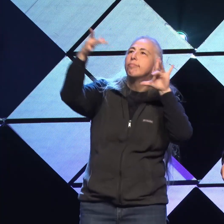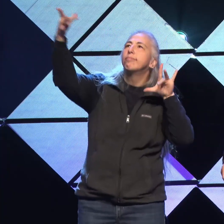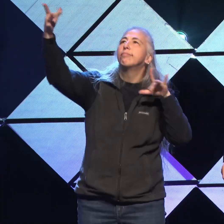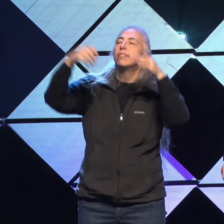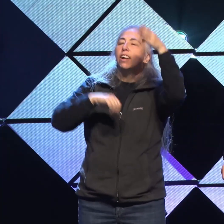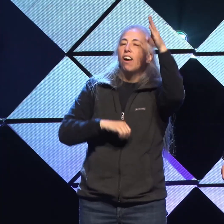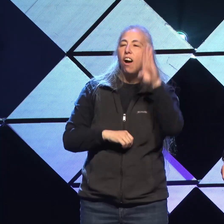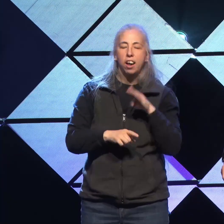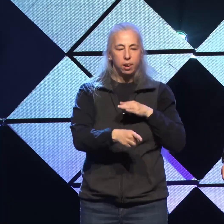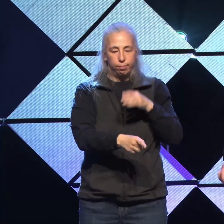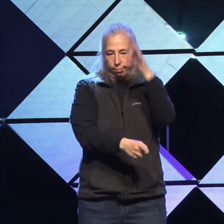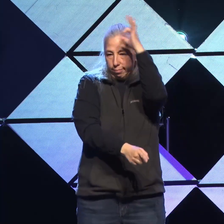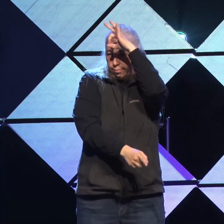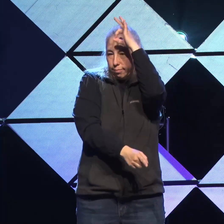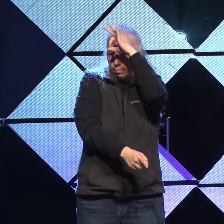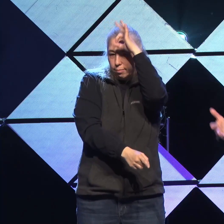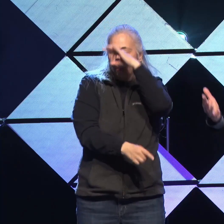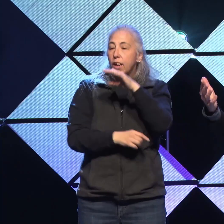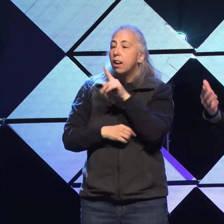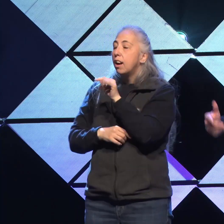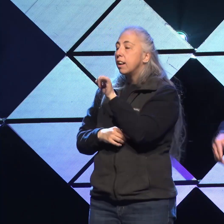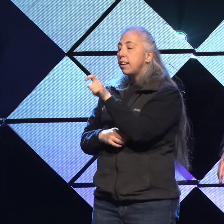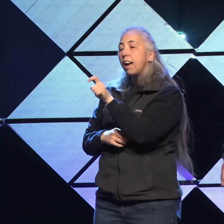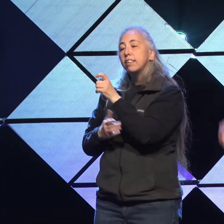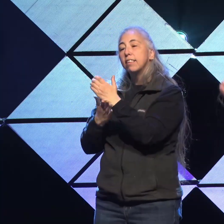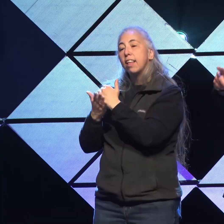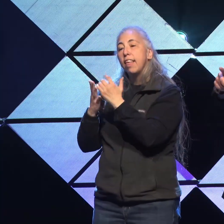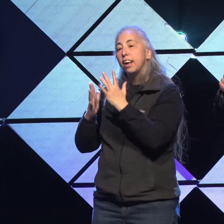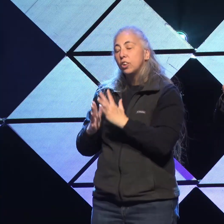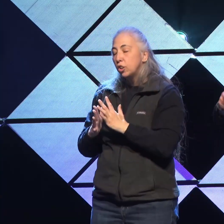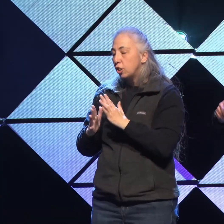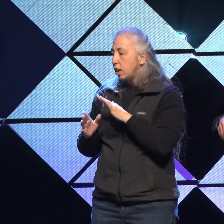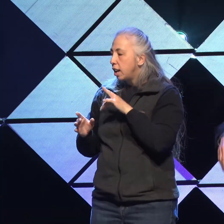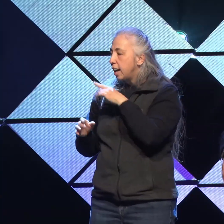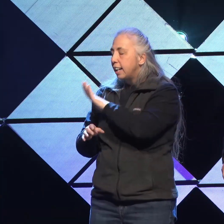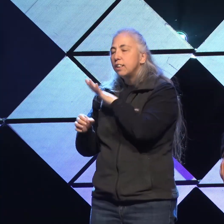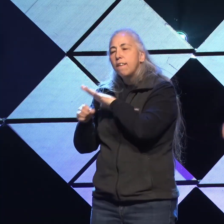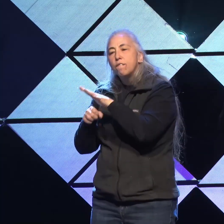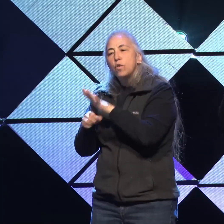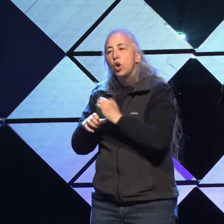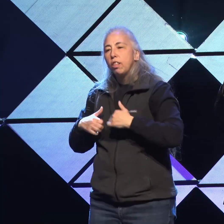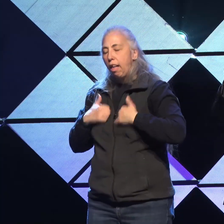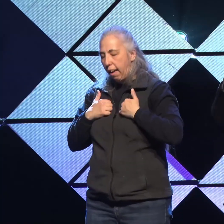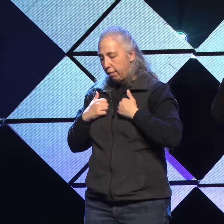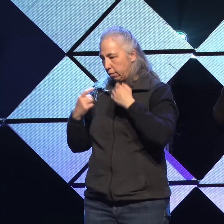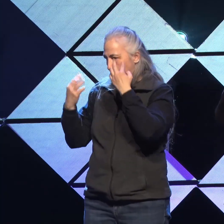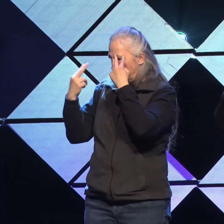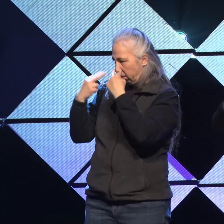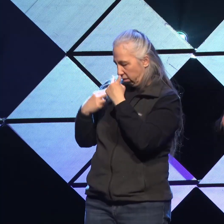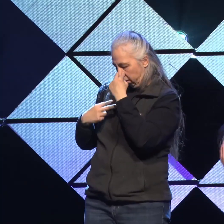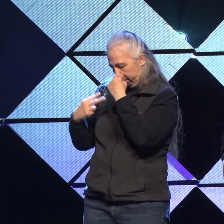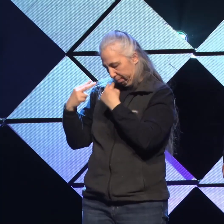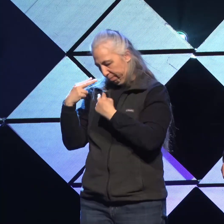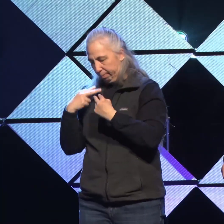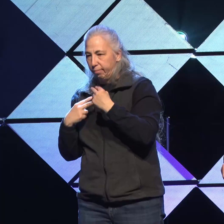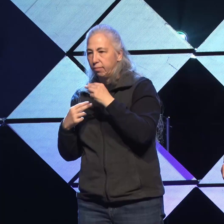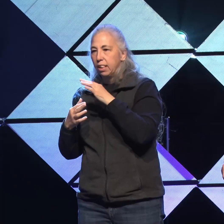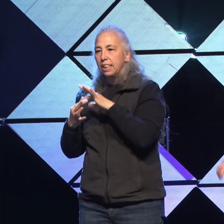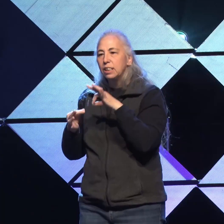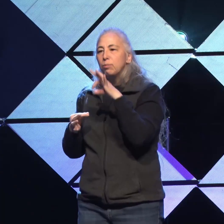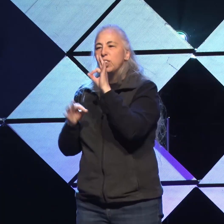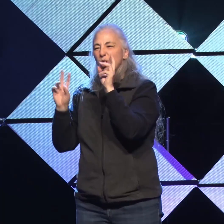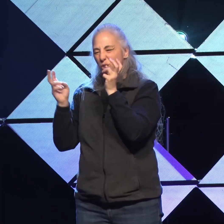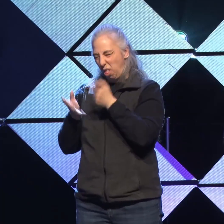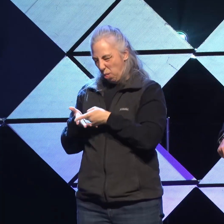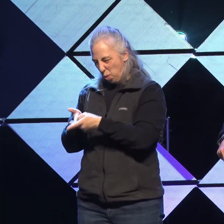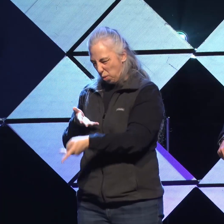it. And the tax collector spent his whole life despised, rejected. In the spiritual loser circle,